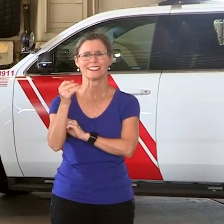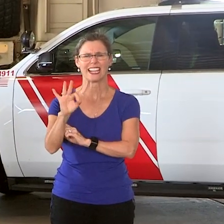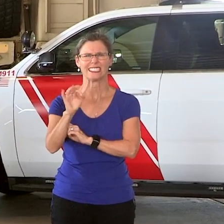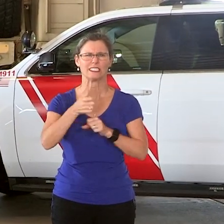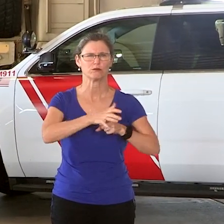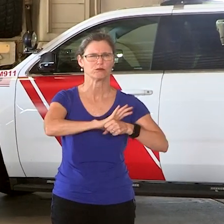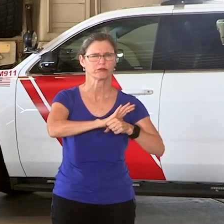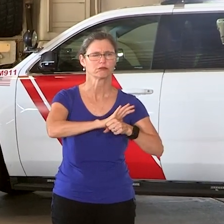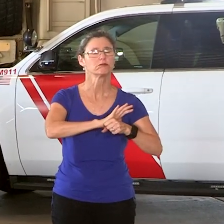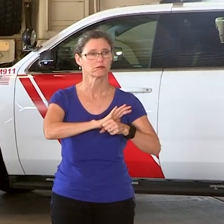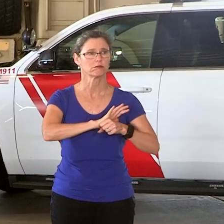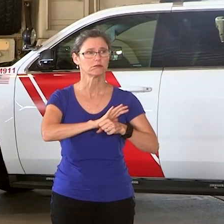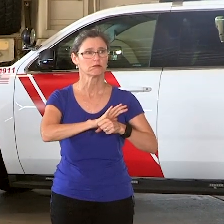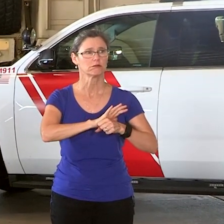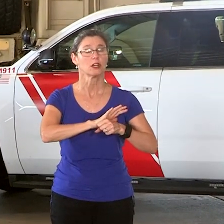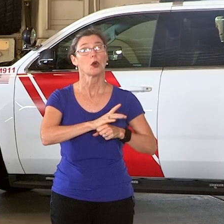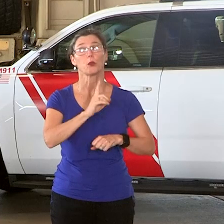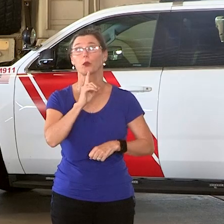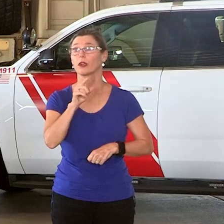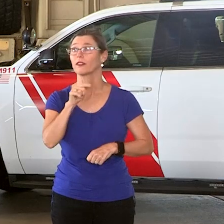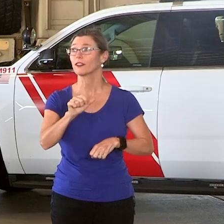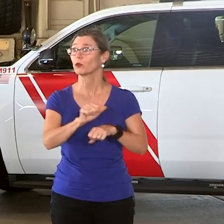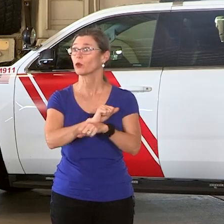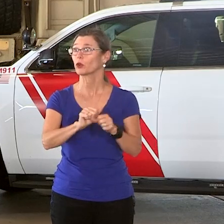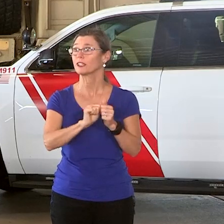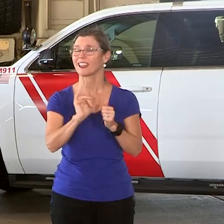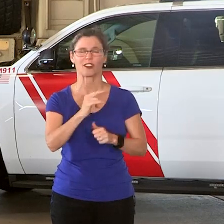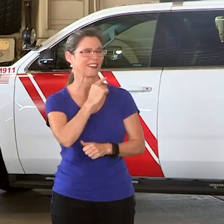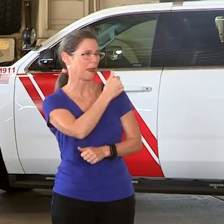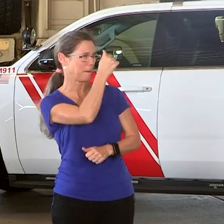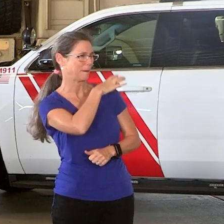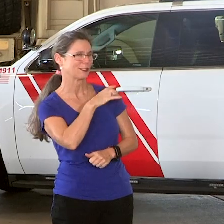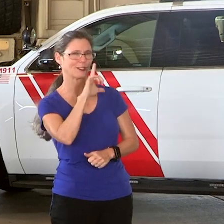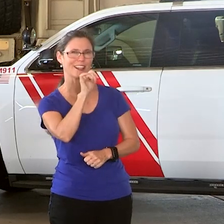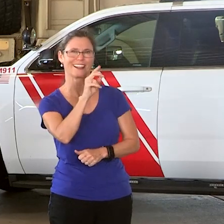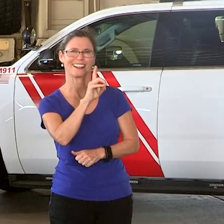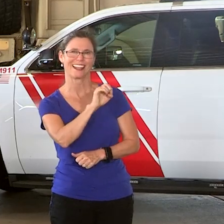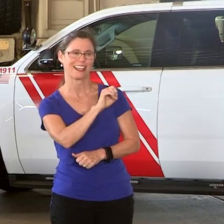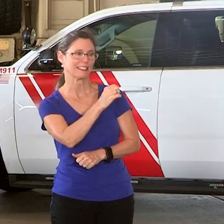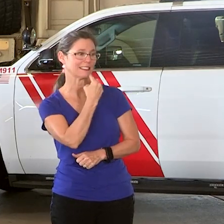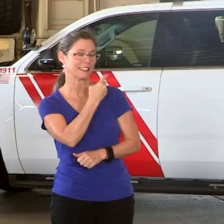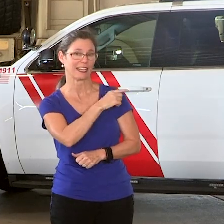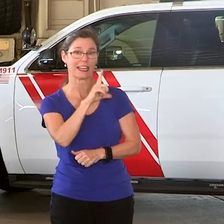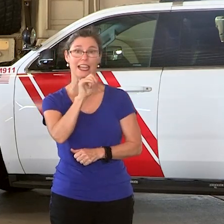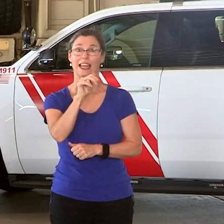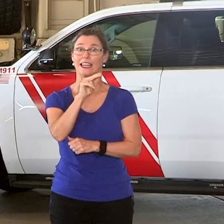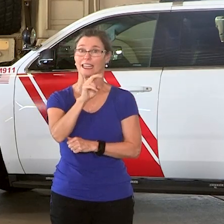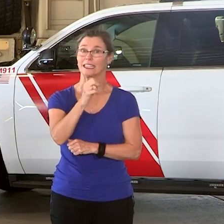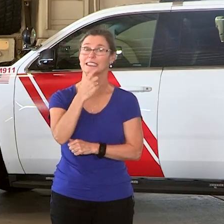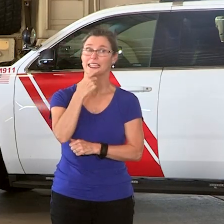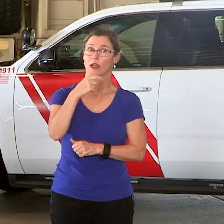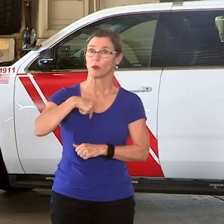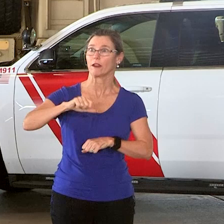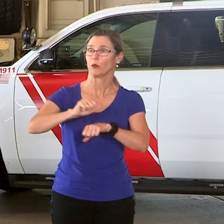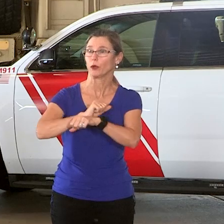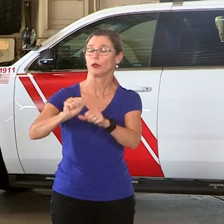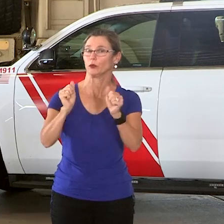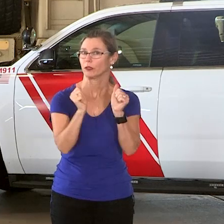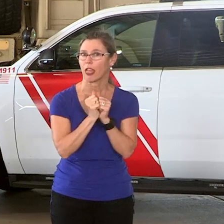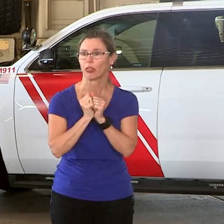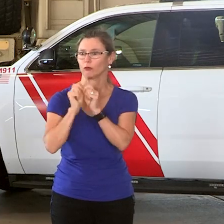our community. And this is a tremendous effort, as Lance said. A lot of people have come together to make